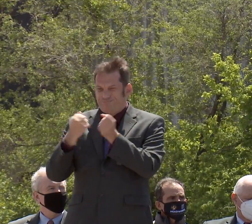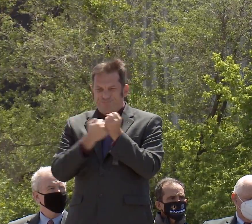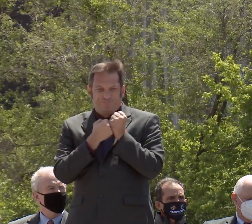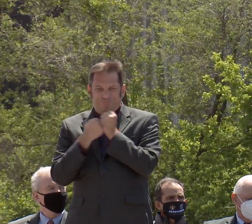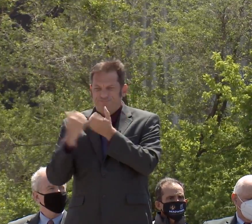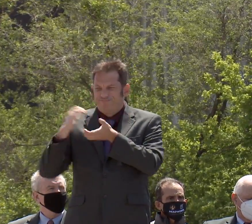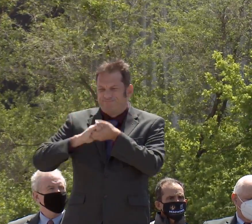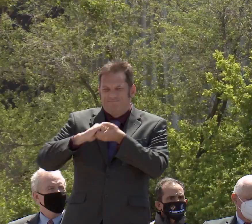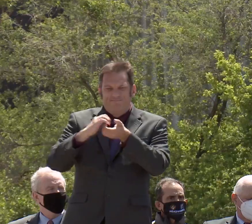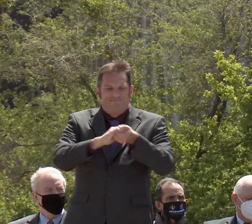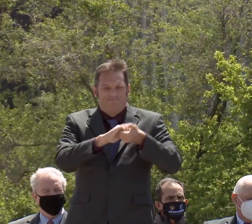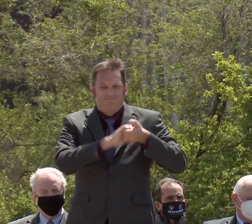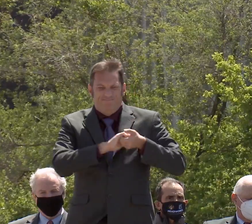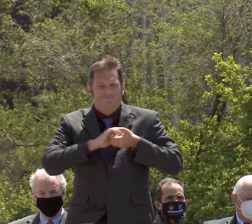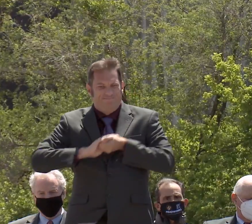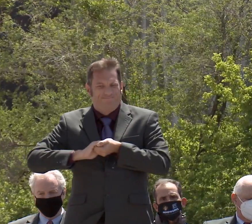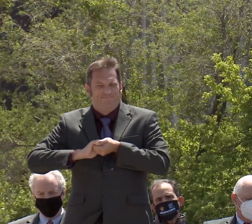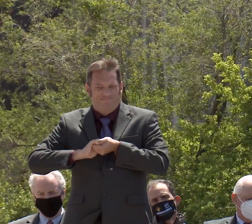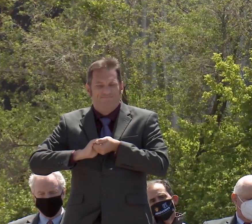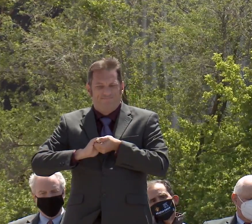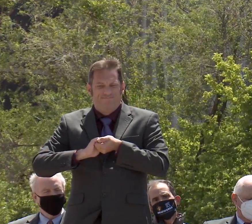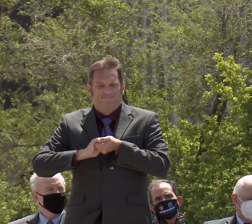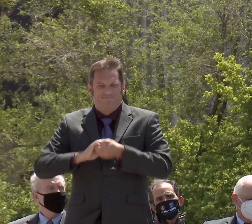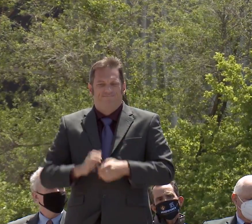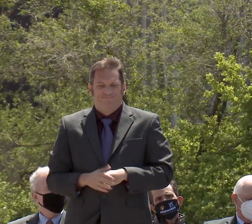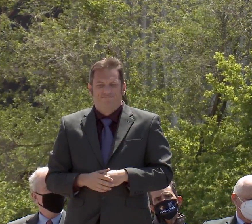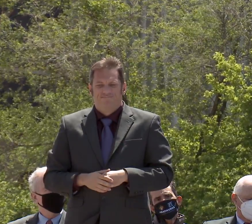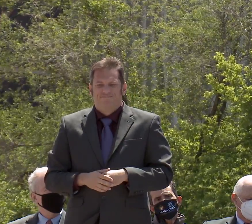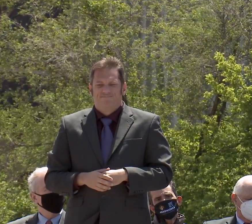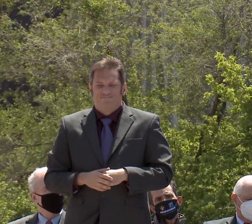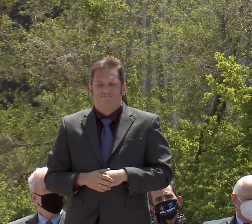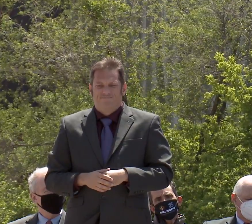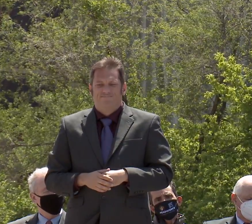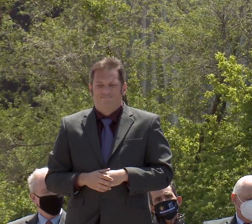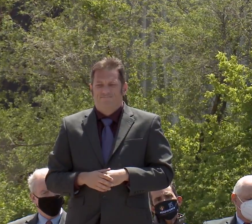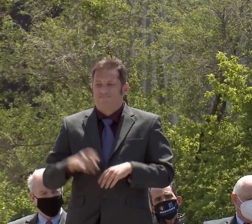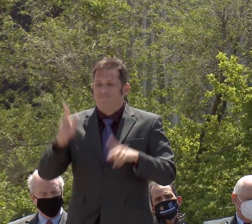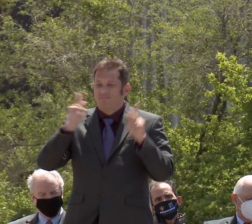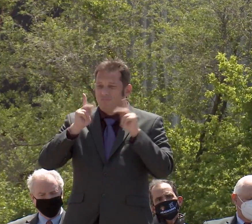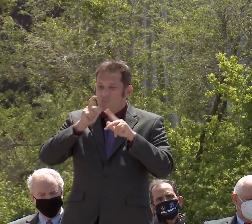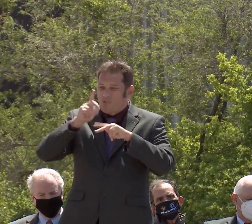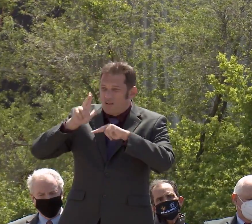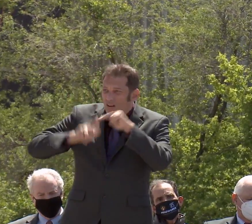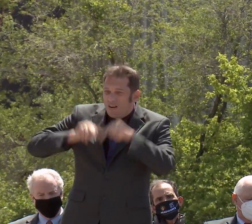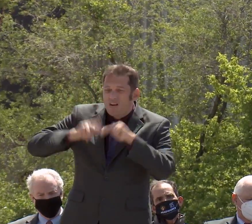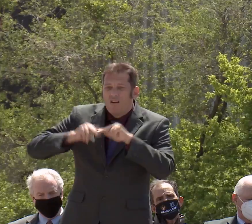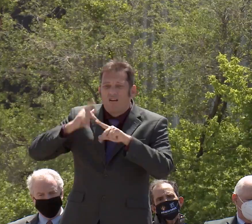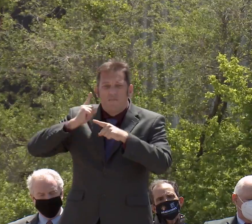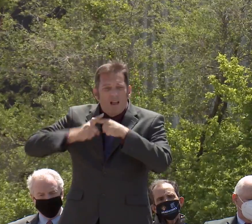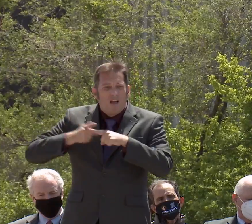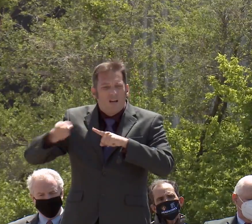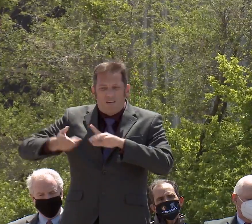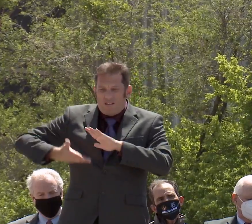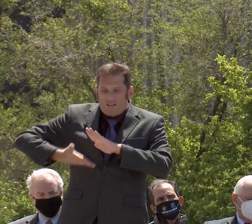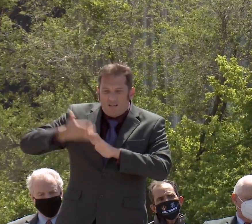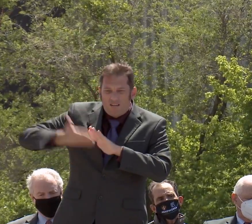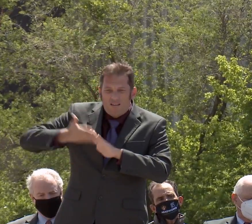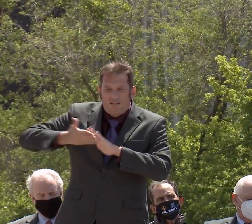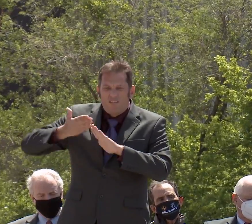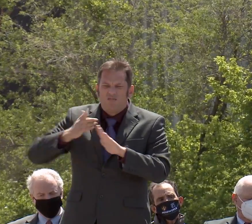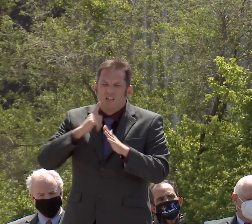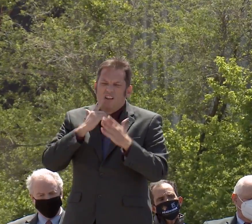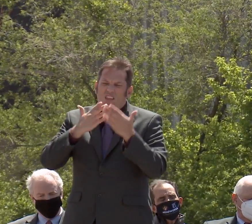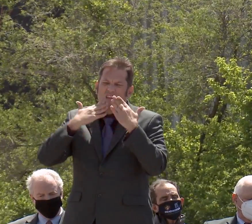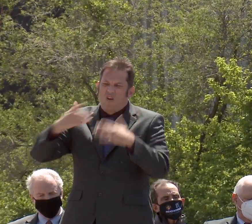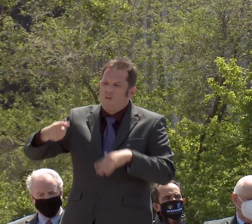constructed and who will operate this plant, or those who are fighting for us at the federal level. Thank you, Senator Van Hollen